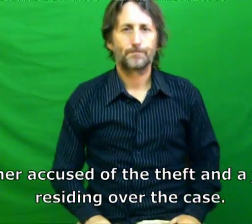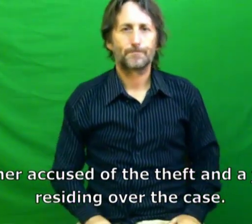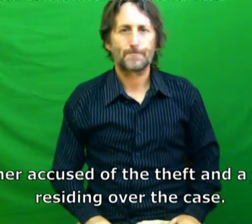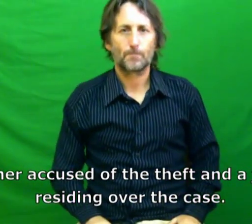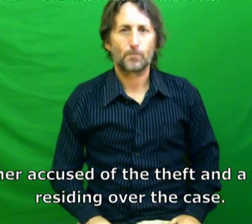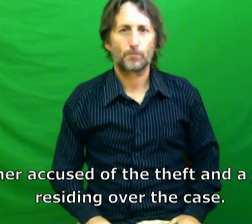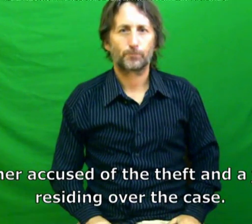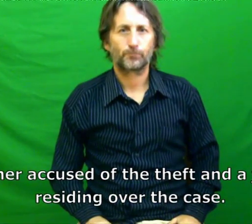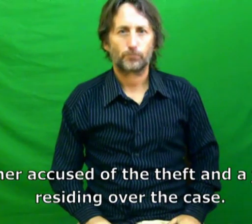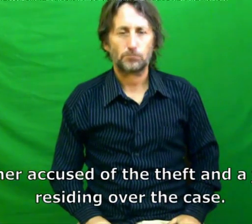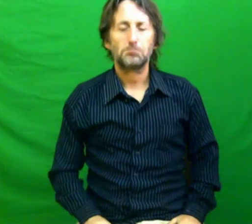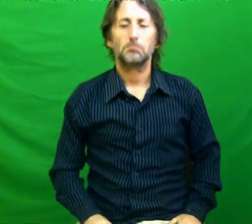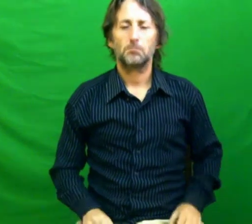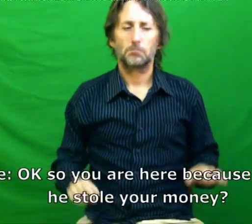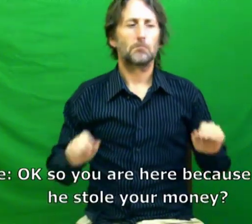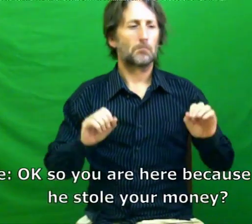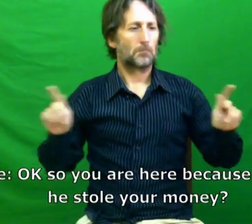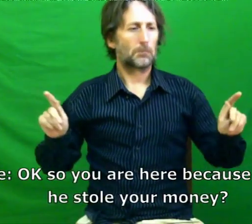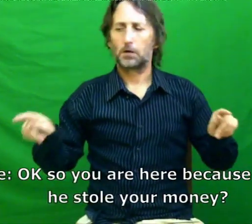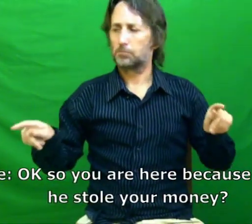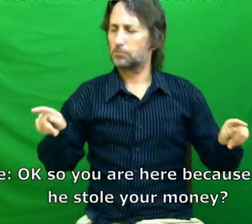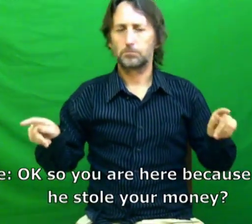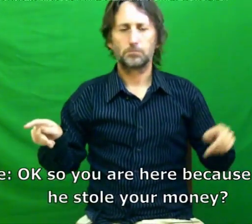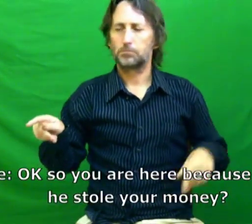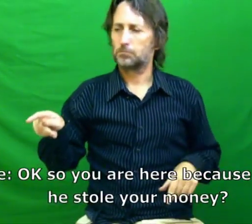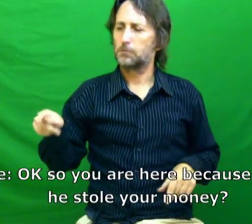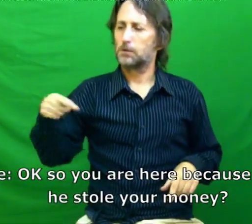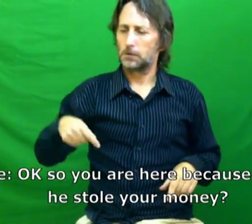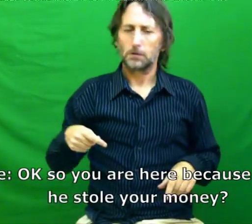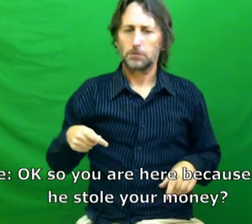The judge says, "Okay, so you are here because you say he stole your money?"